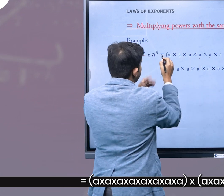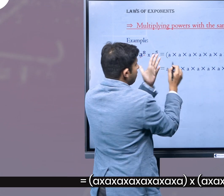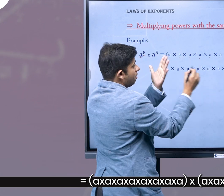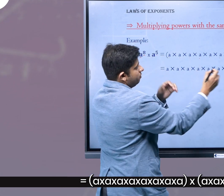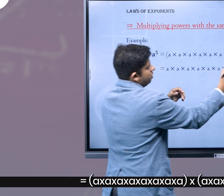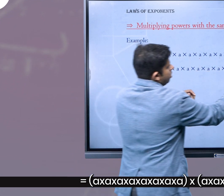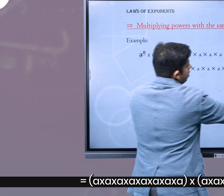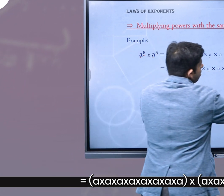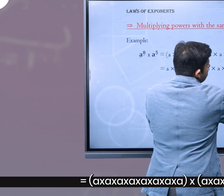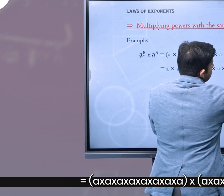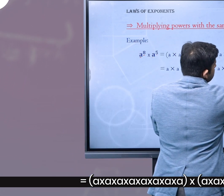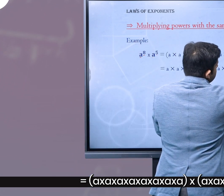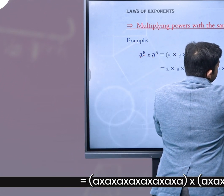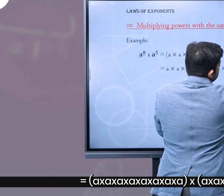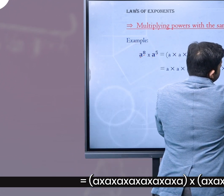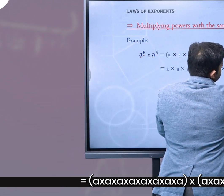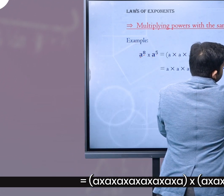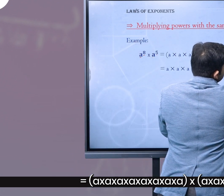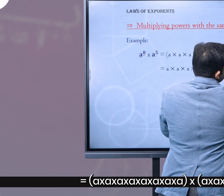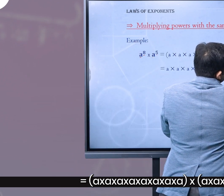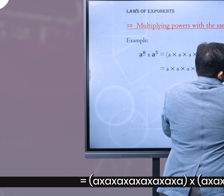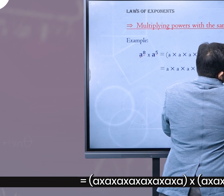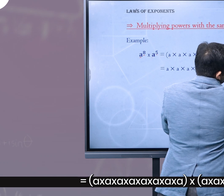is a into a into a into a into a